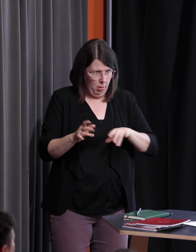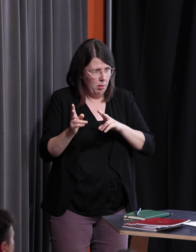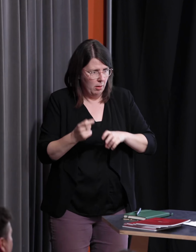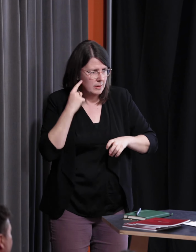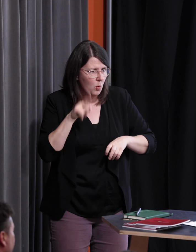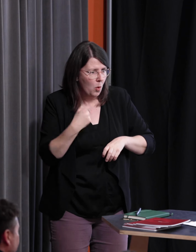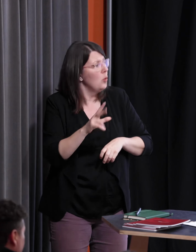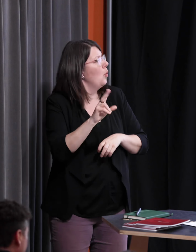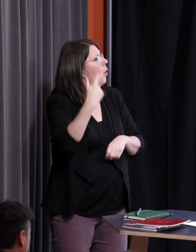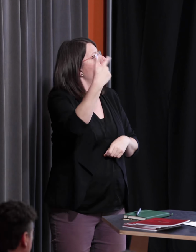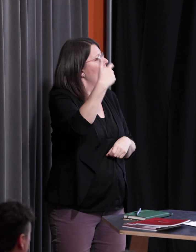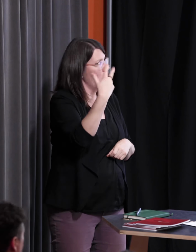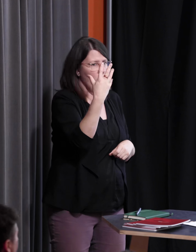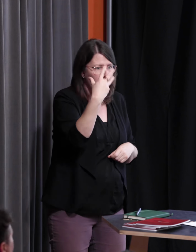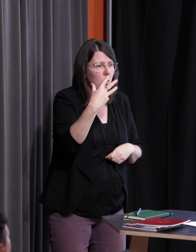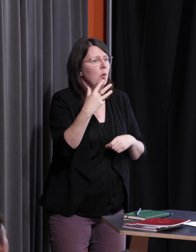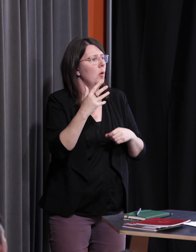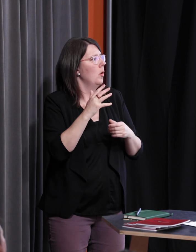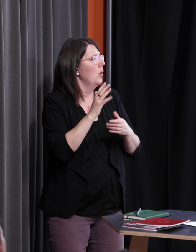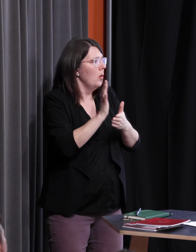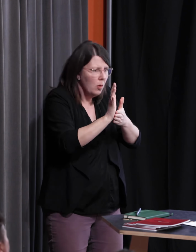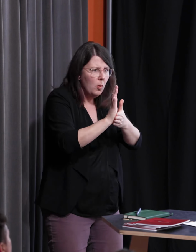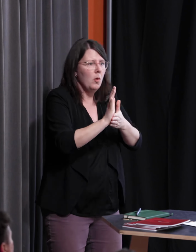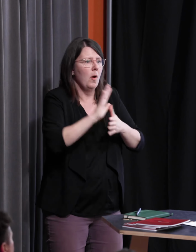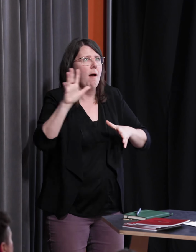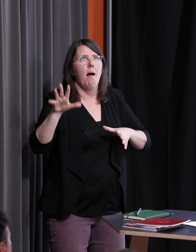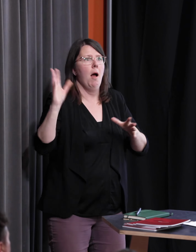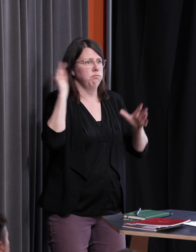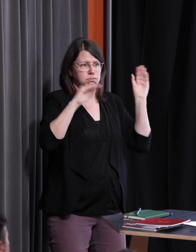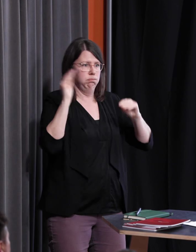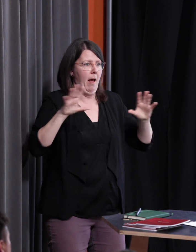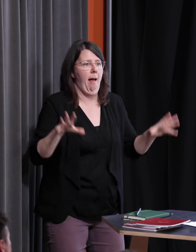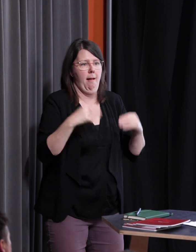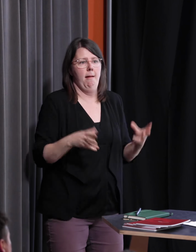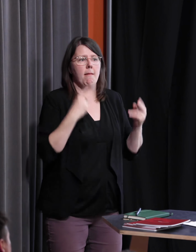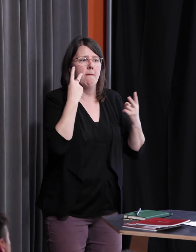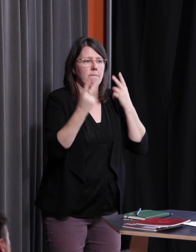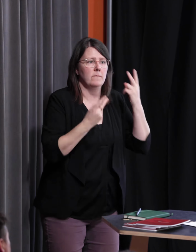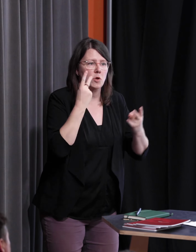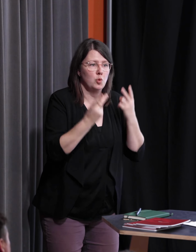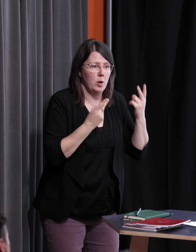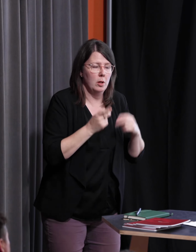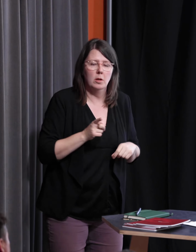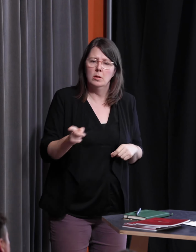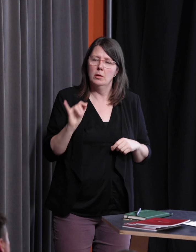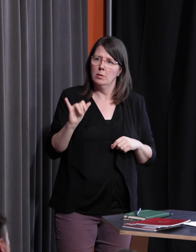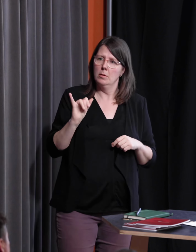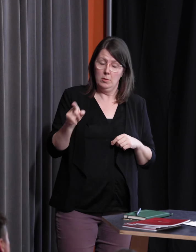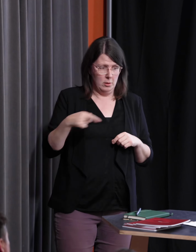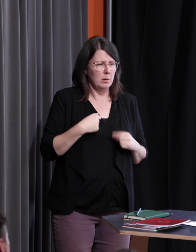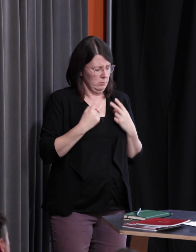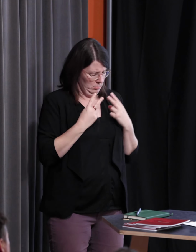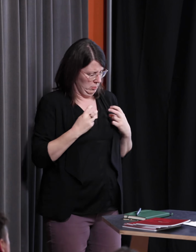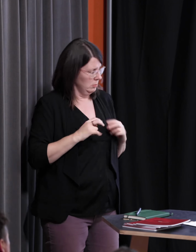that one of the outcomes for her, in terms of her sensory expansion, was to say that as a flutist, she never